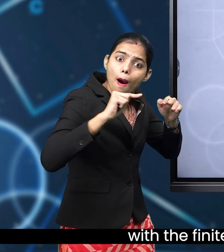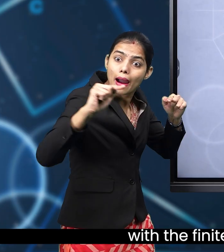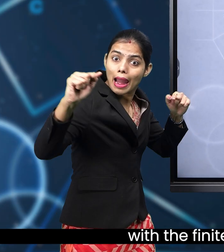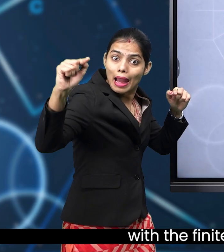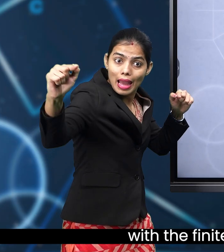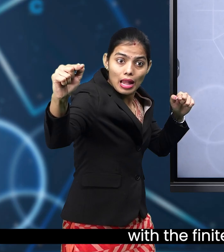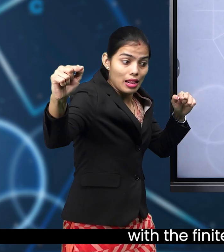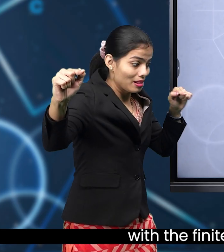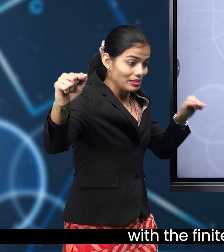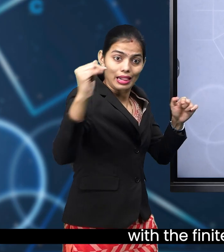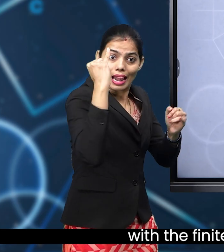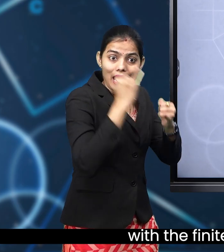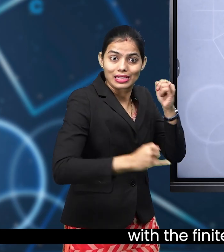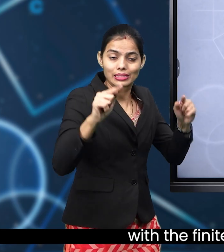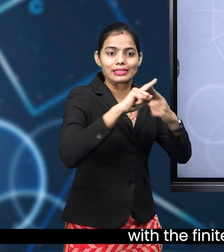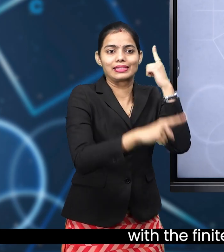two endpoints.